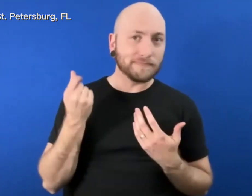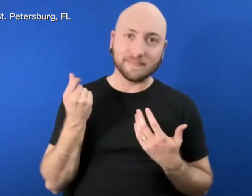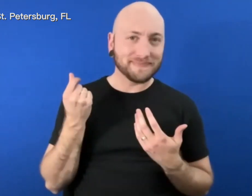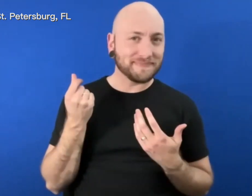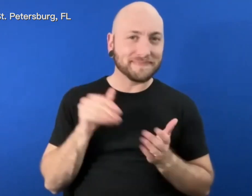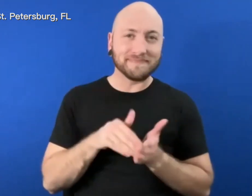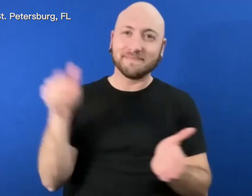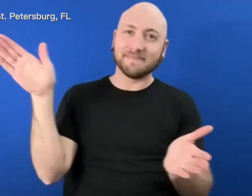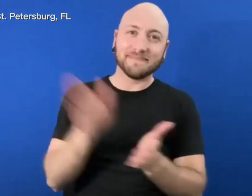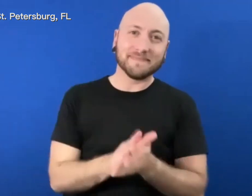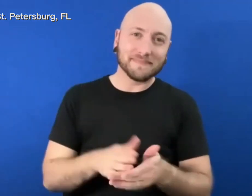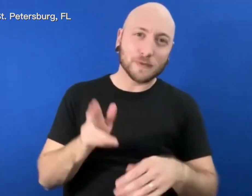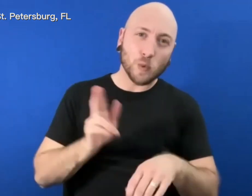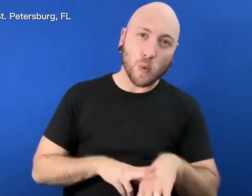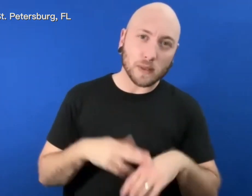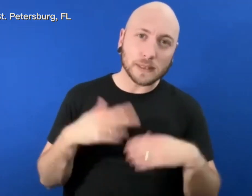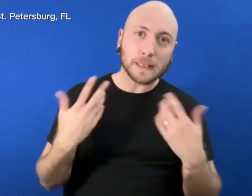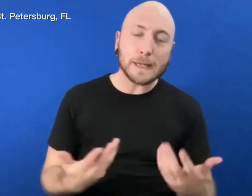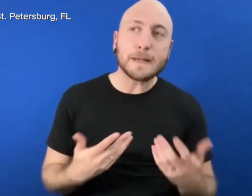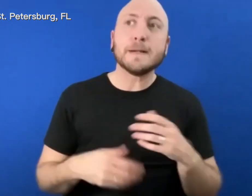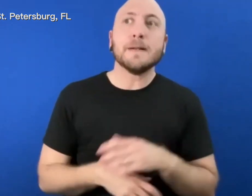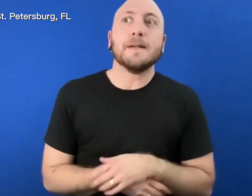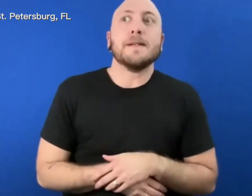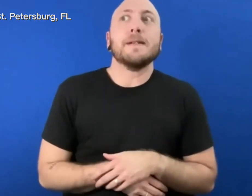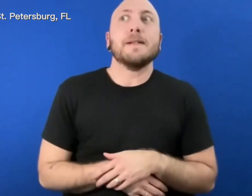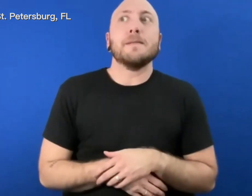relapsed. And after that, I probably went to